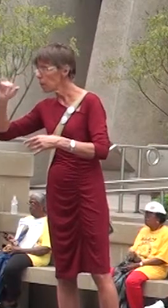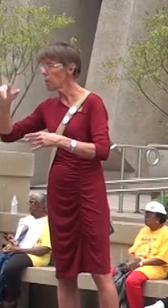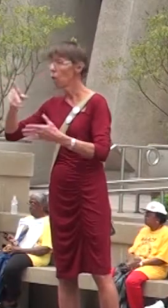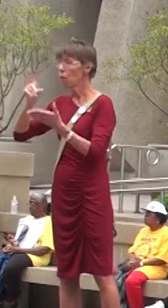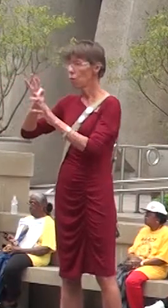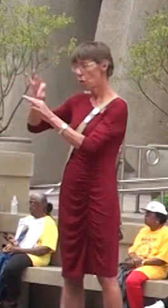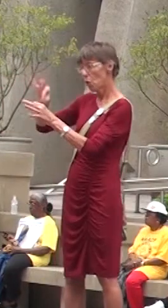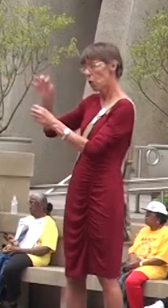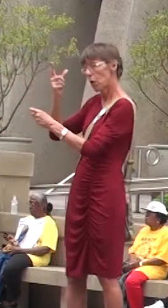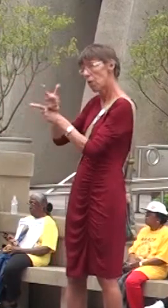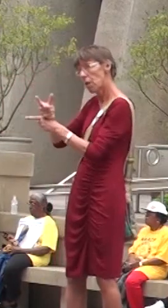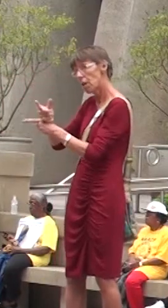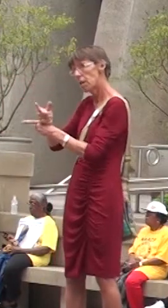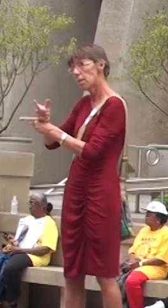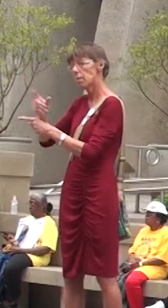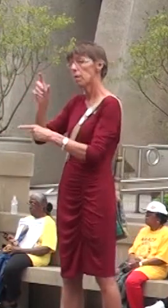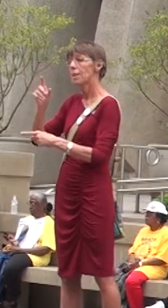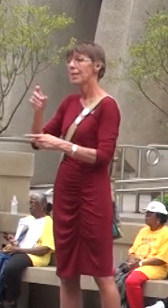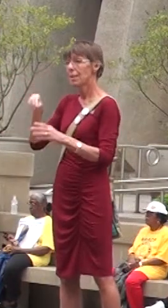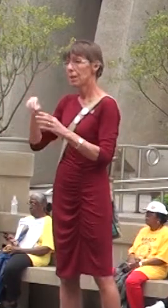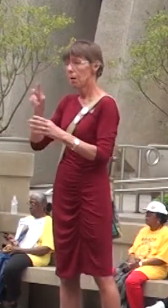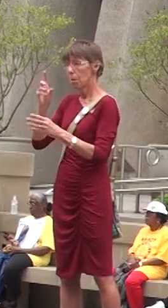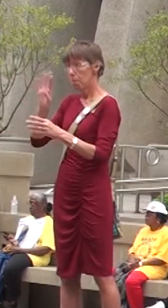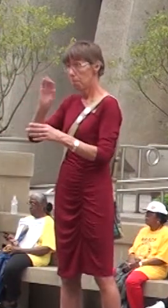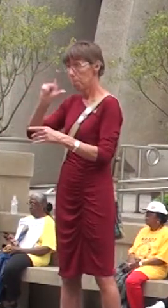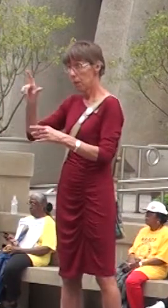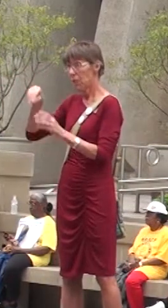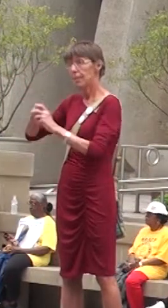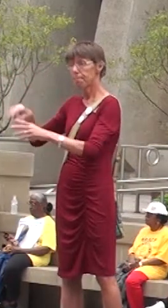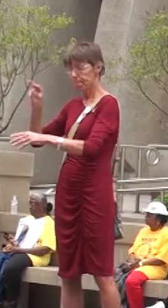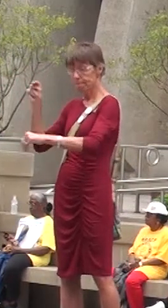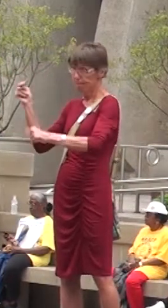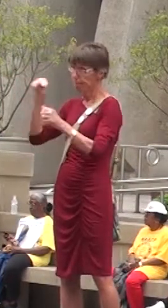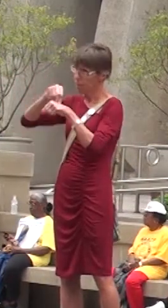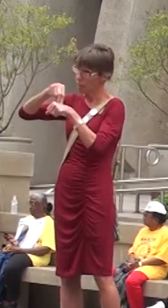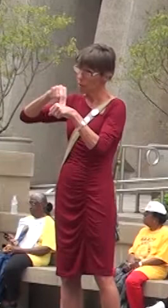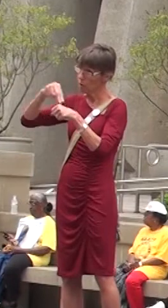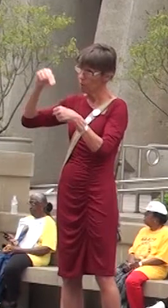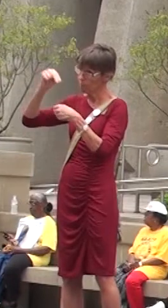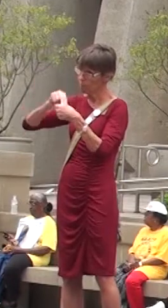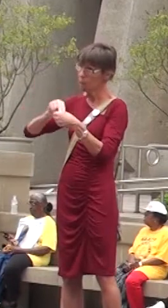And Governor McCrory, he wasted no time signing that into law.